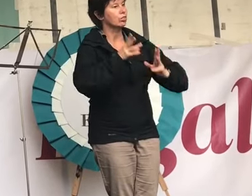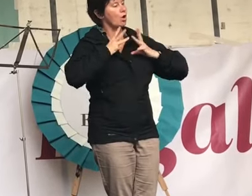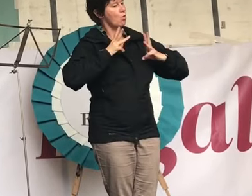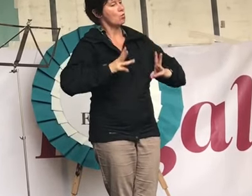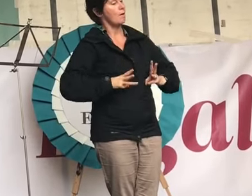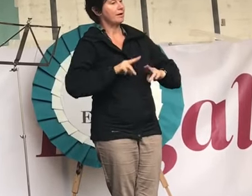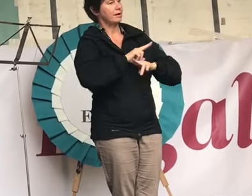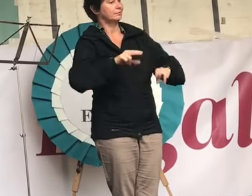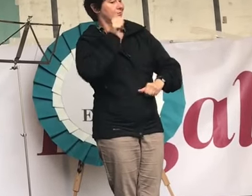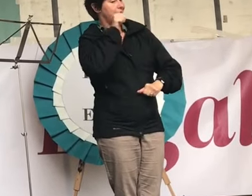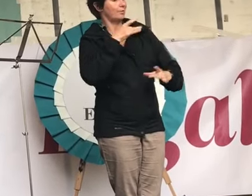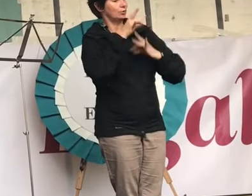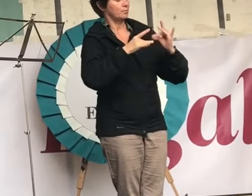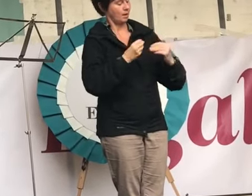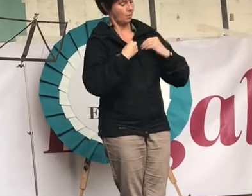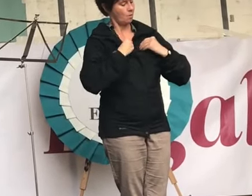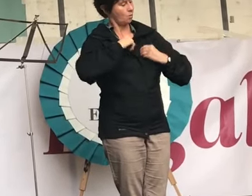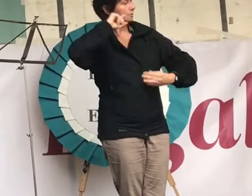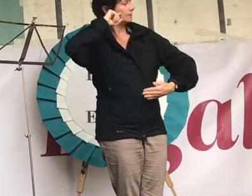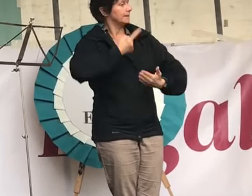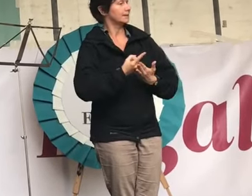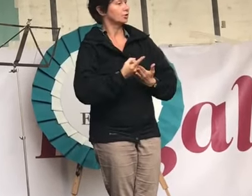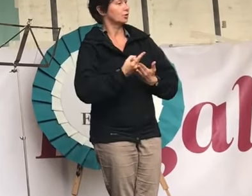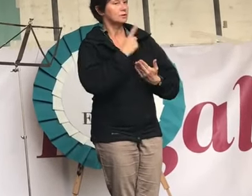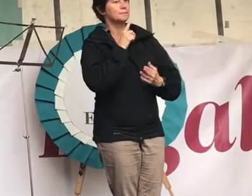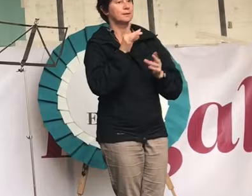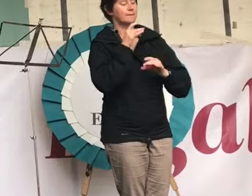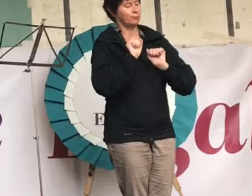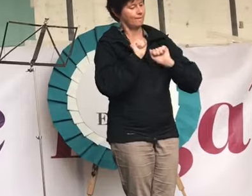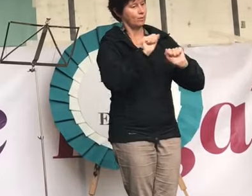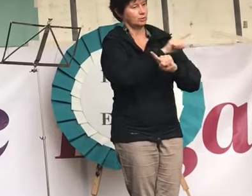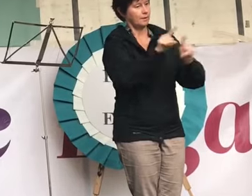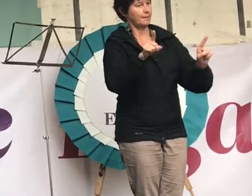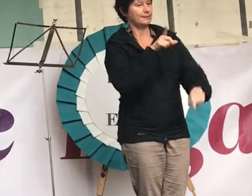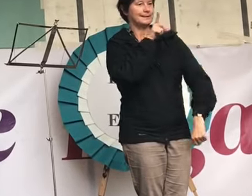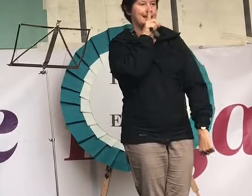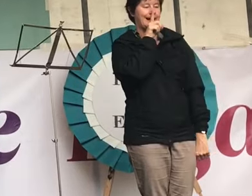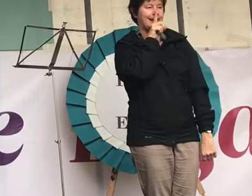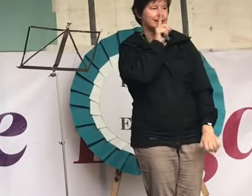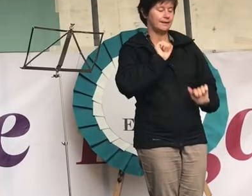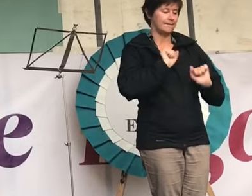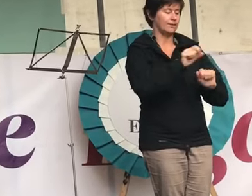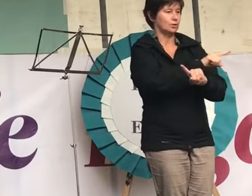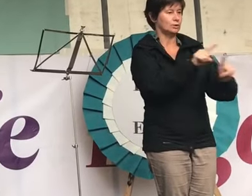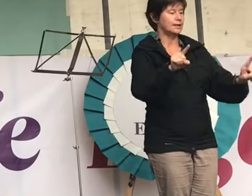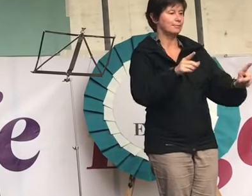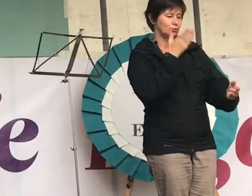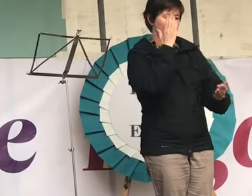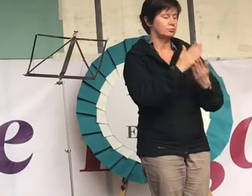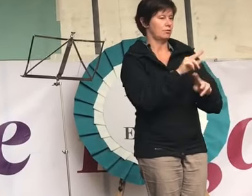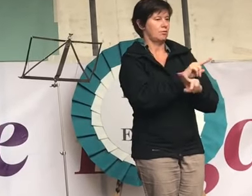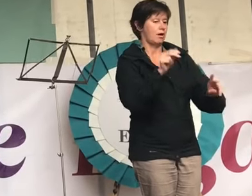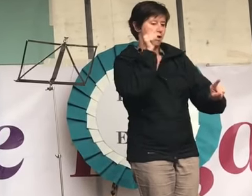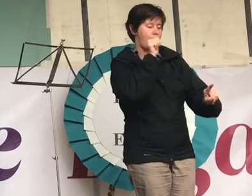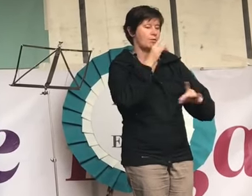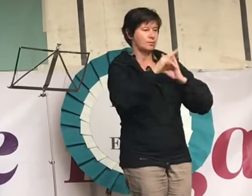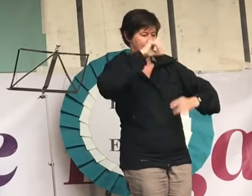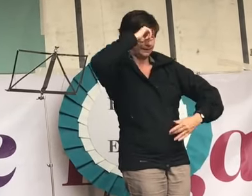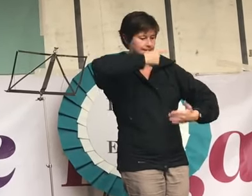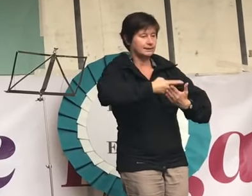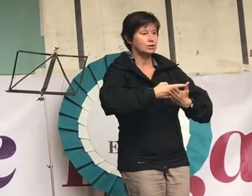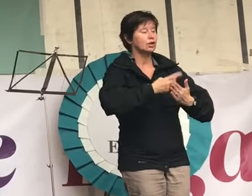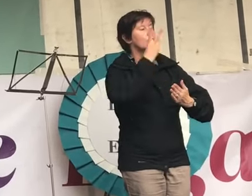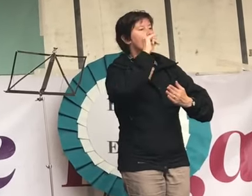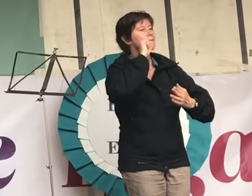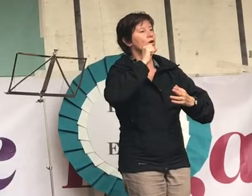Silencing the voice of women and enforcing their compliance with decision making by healthcare providers acting